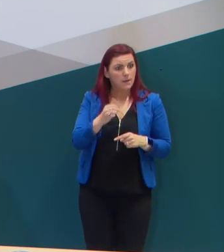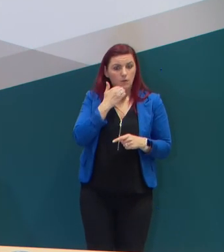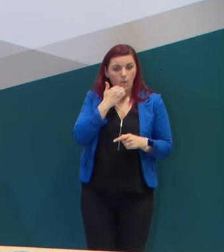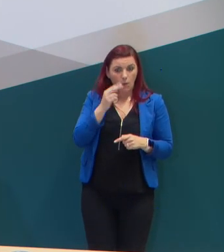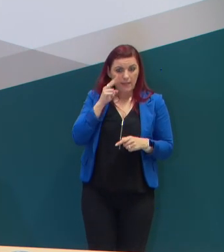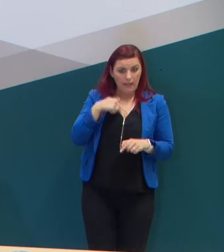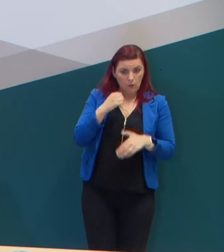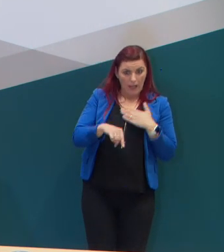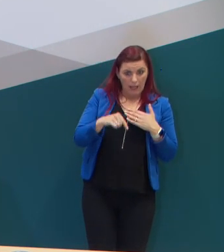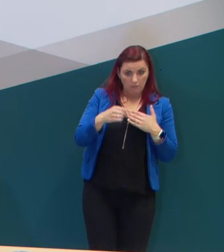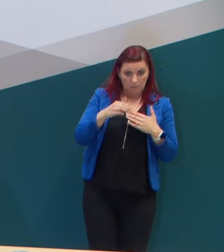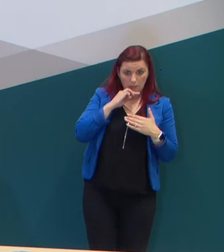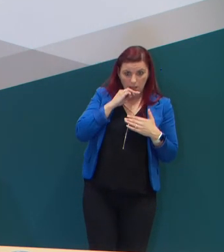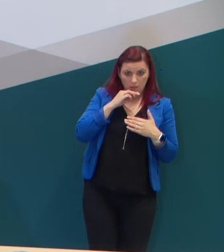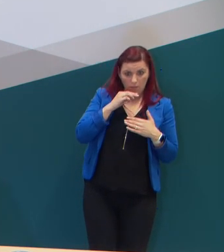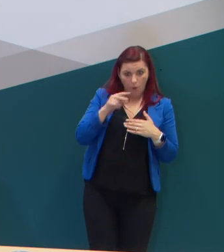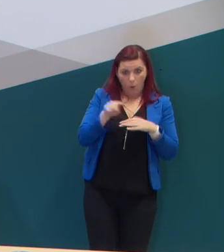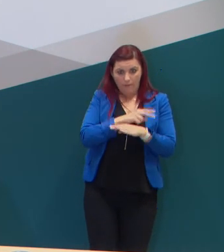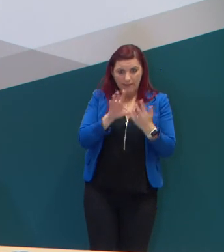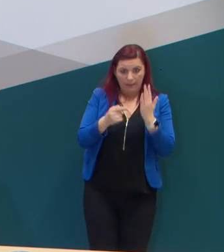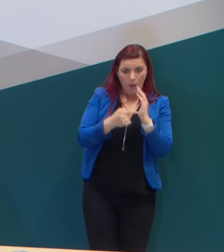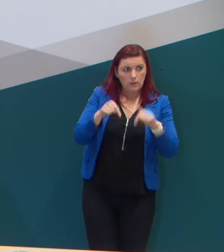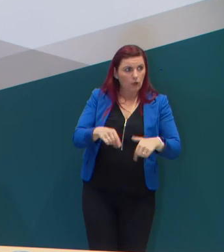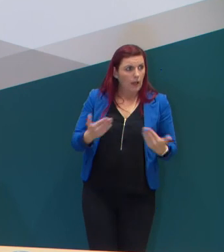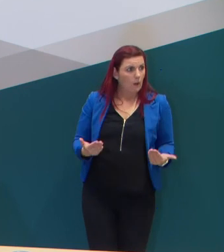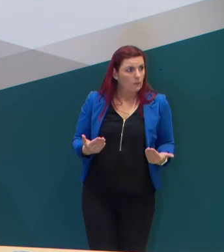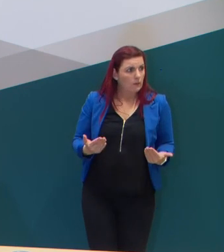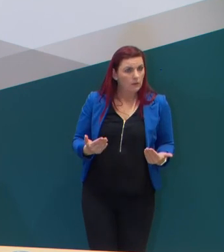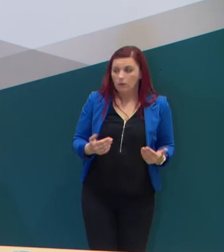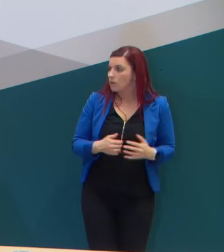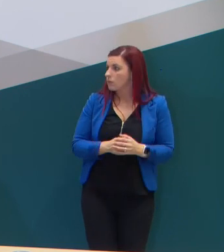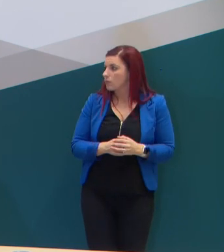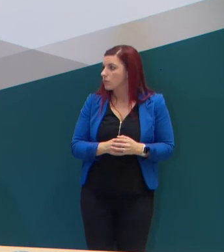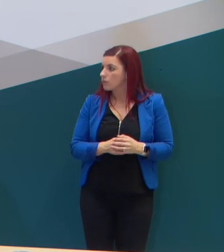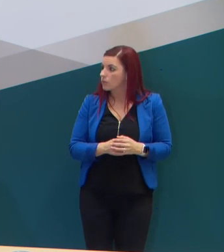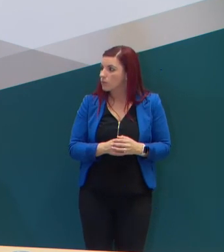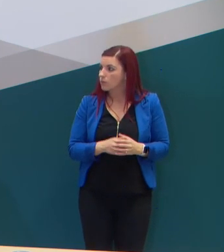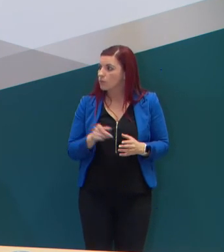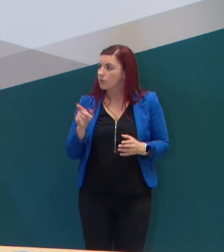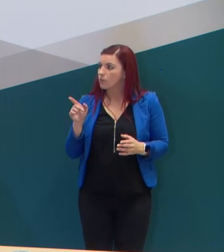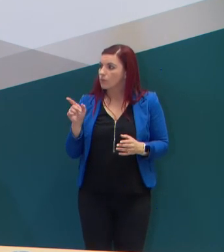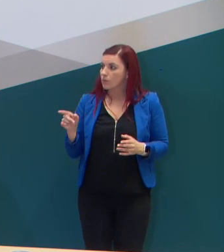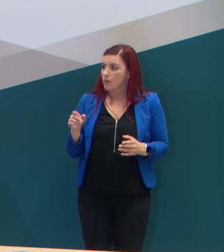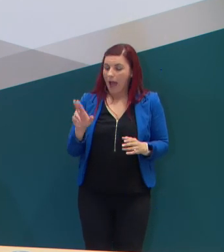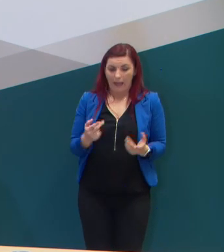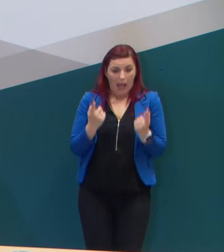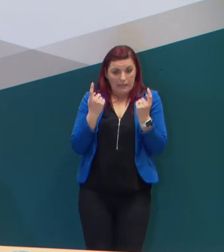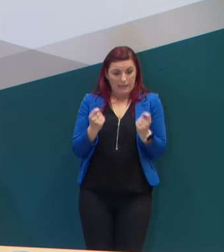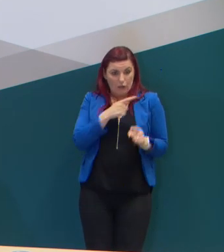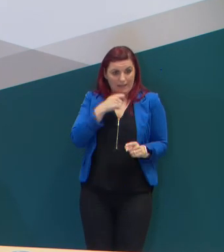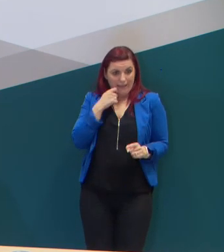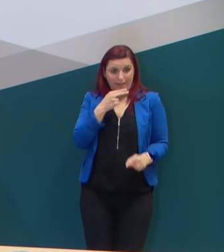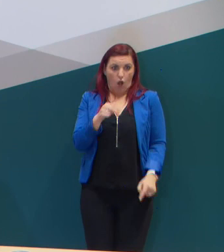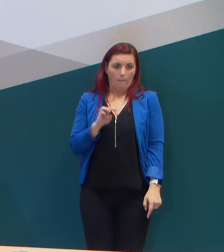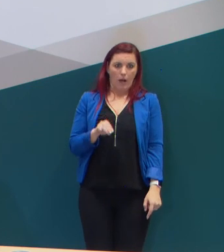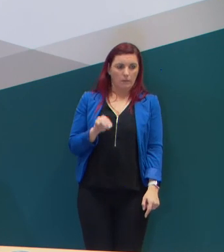times worse out there right now? Is I suppose I can't sit here and say there's not a possibility, because